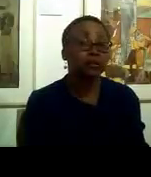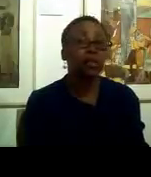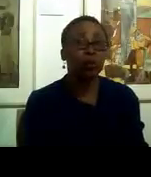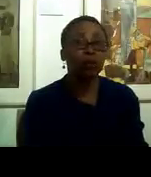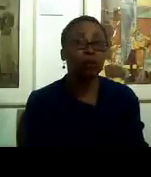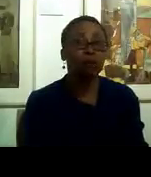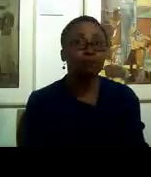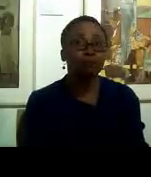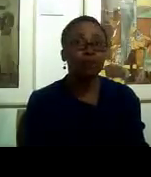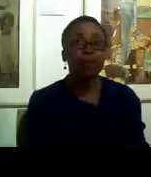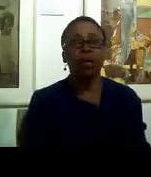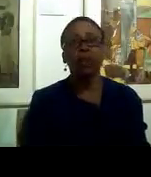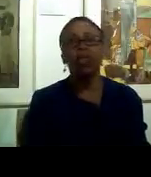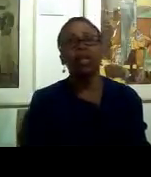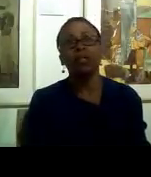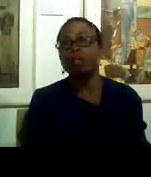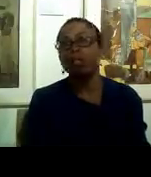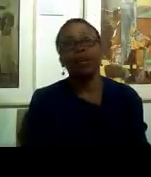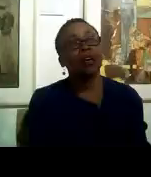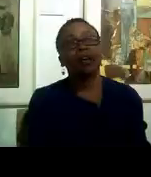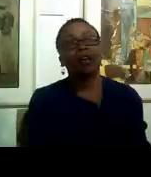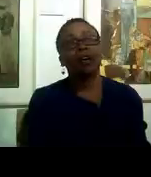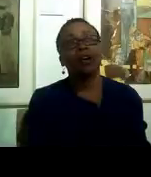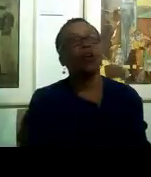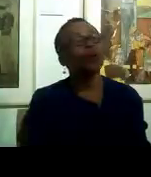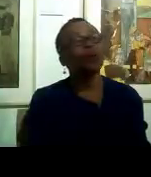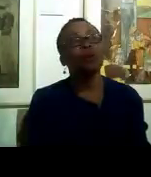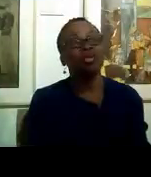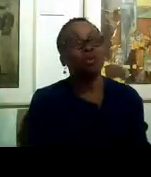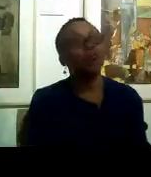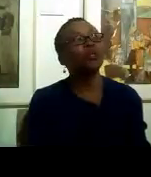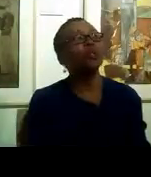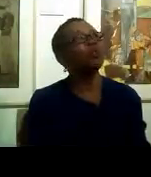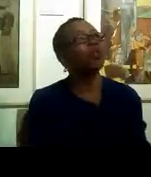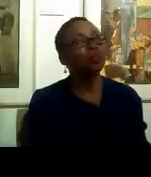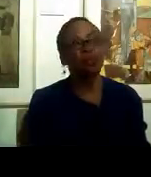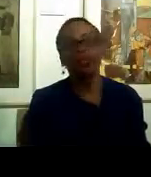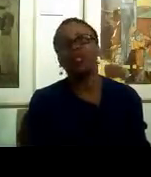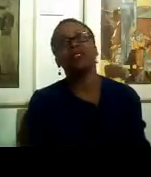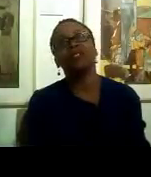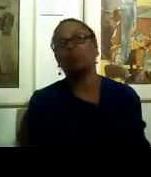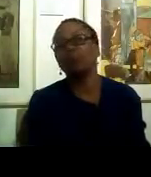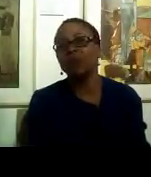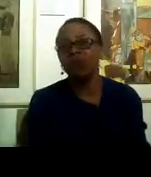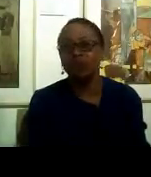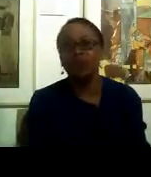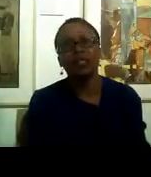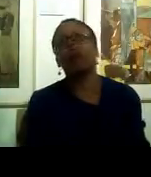celebration, which is occurring across the country with exhibitions, and a new publication is coming out,